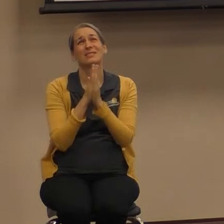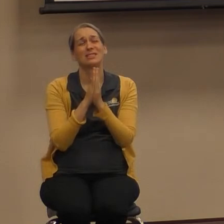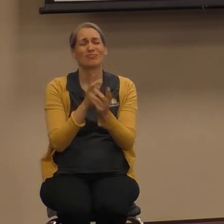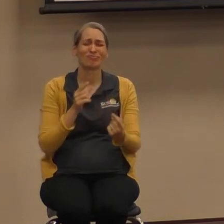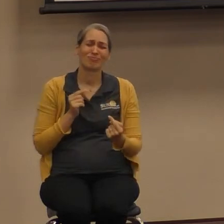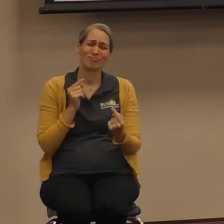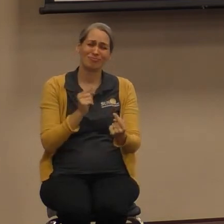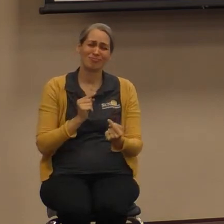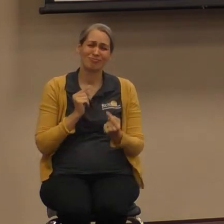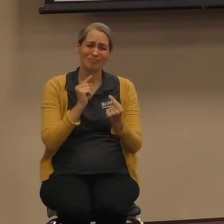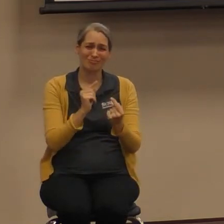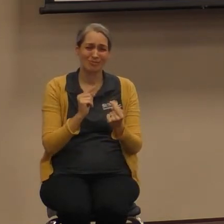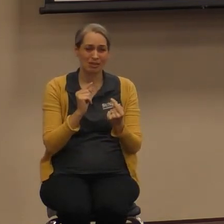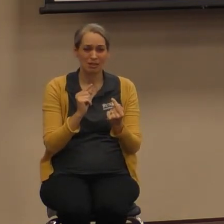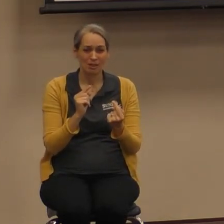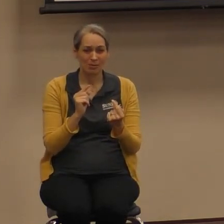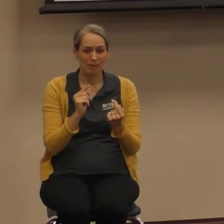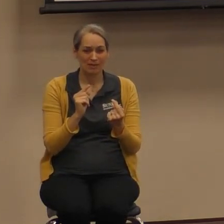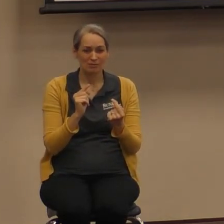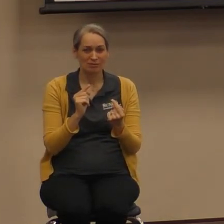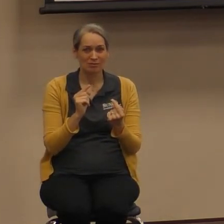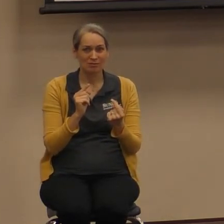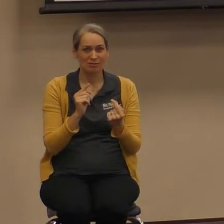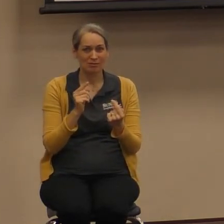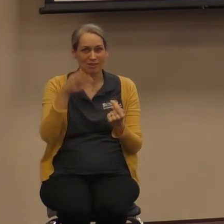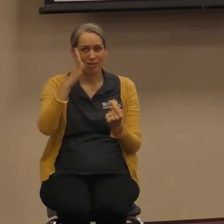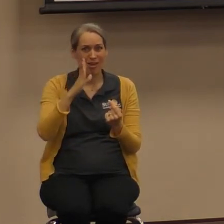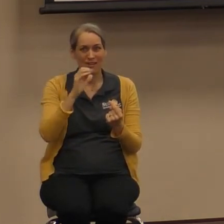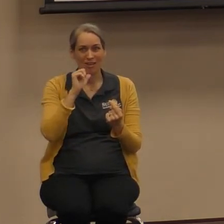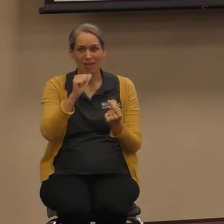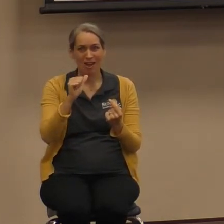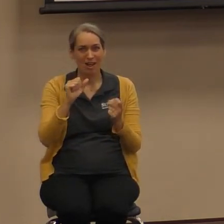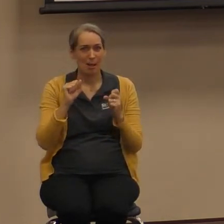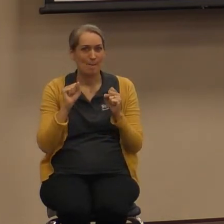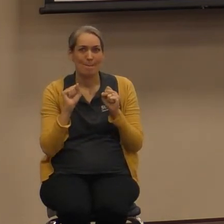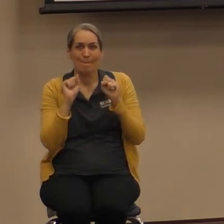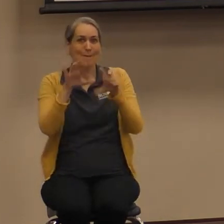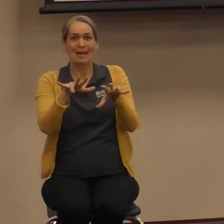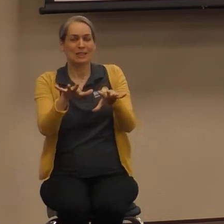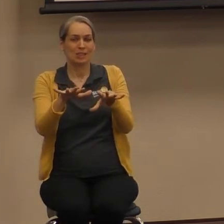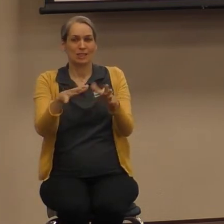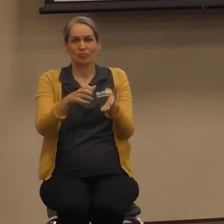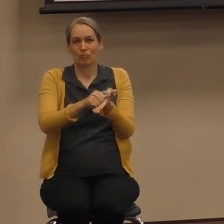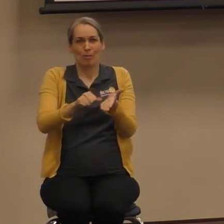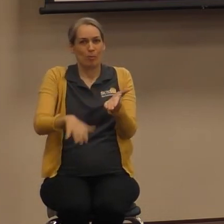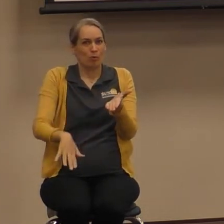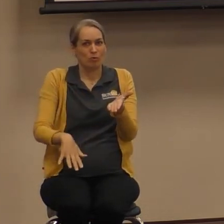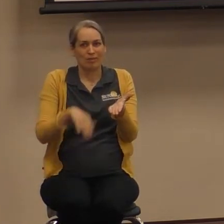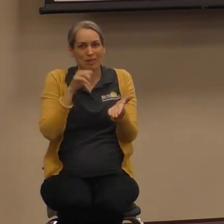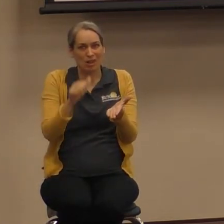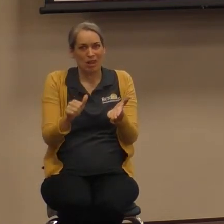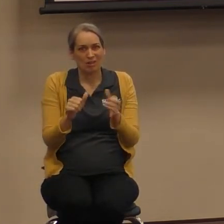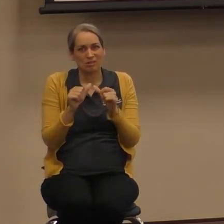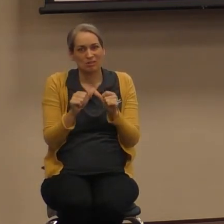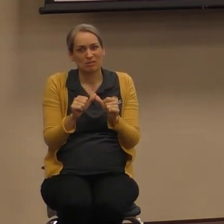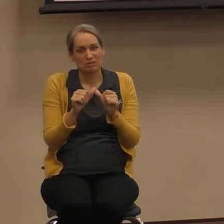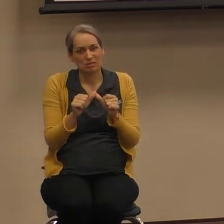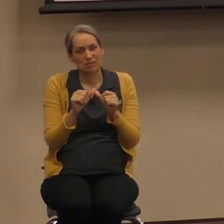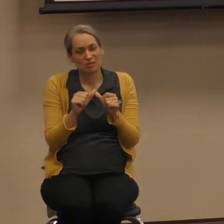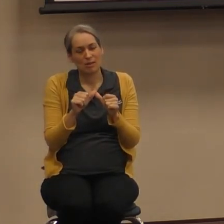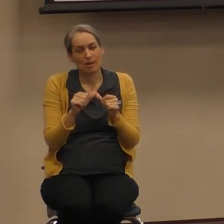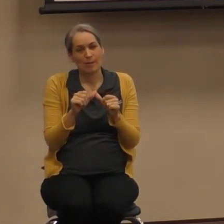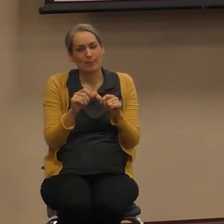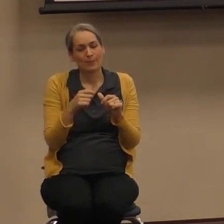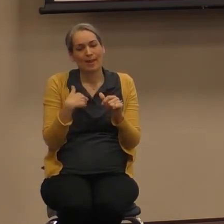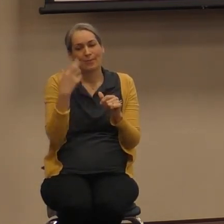he just didn't magically come in and take it away. Why? I realized later, God was working in my